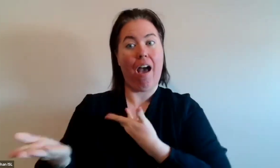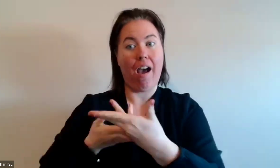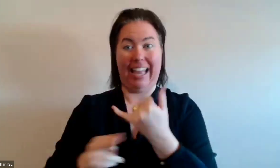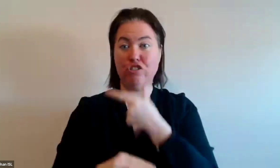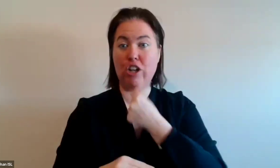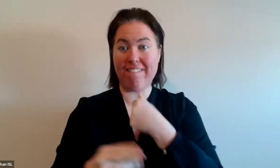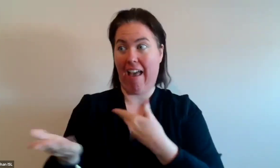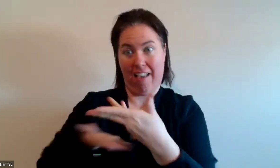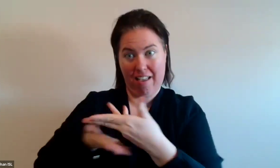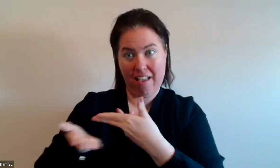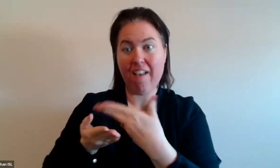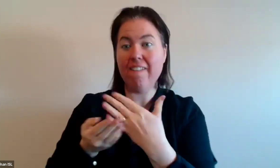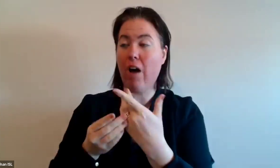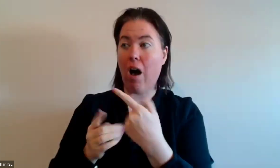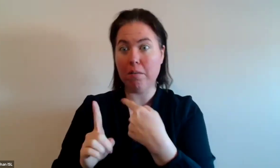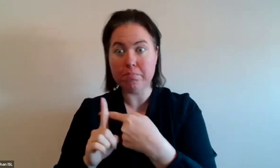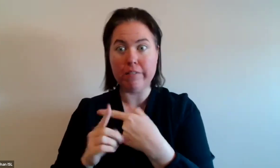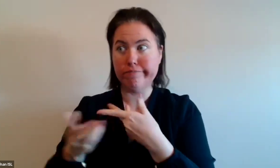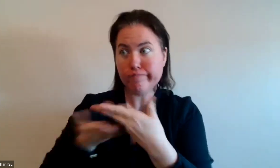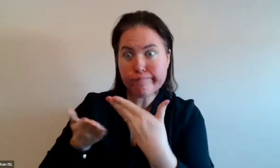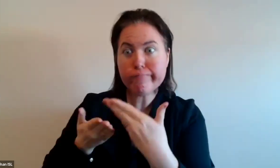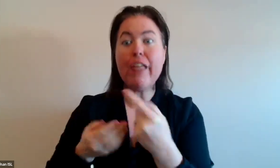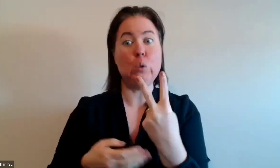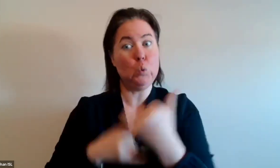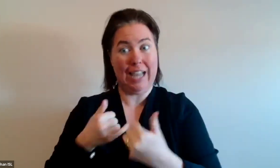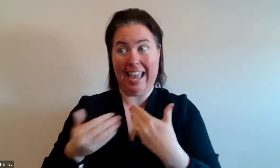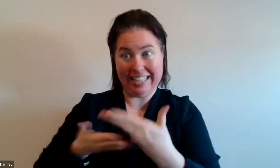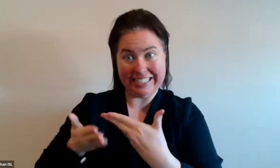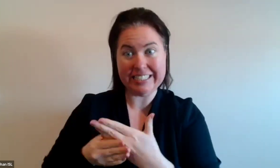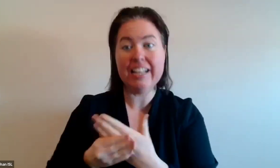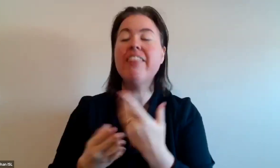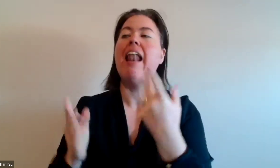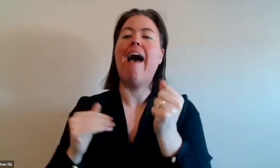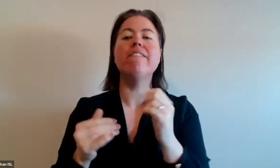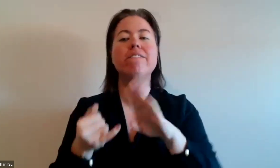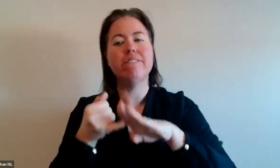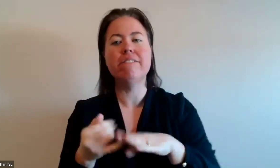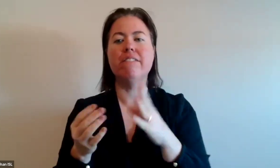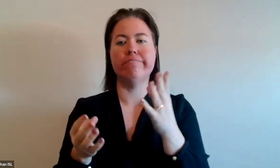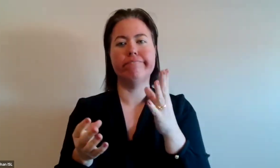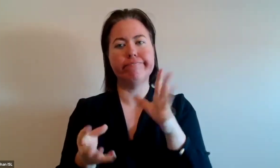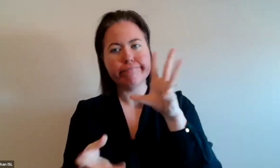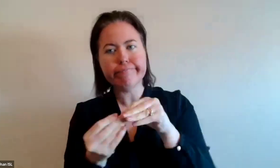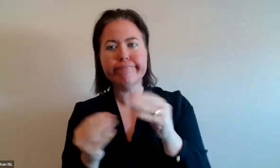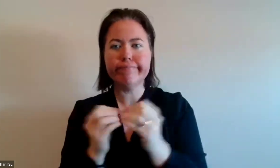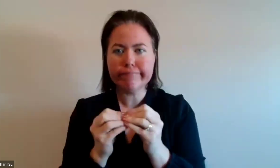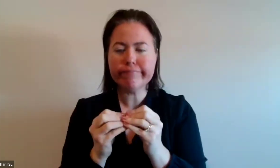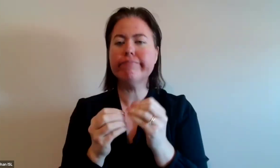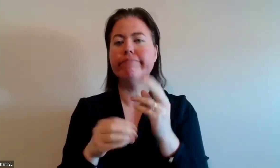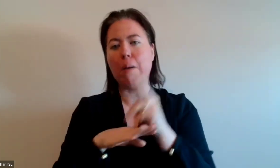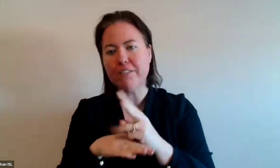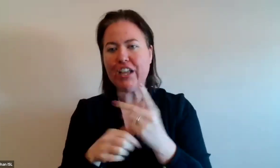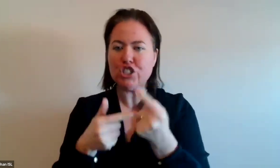Geneva. Then that finishes after 2 days with concluding observations, and then there is a follow-up